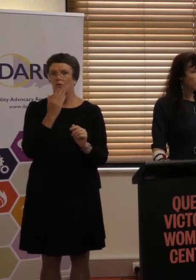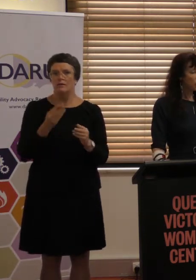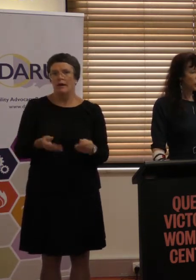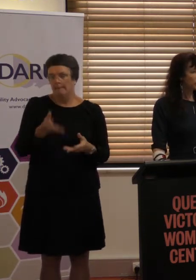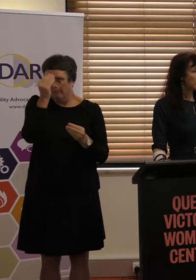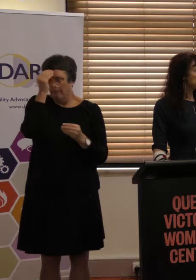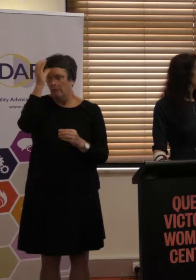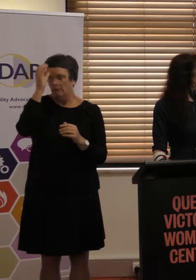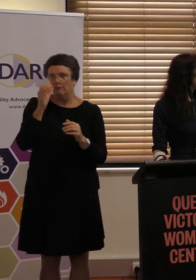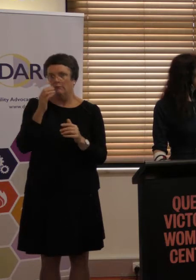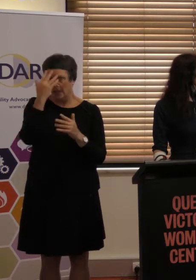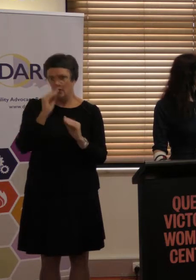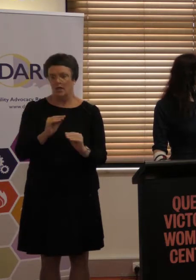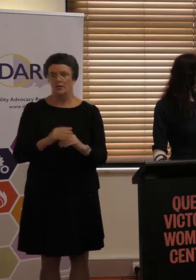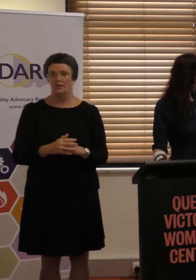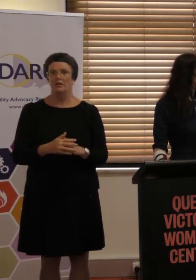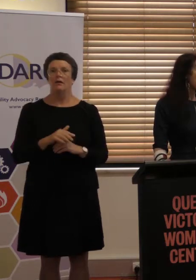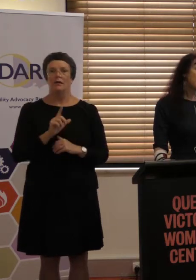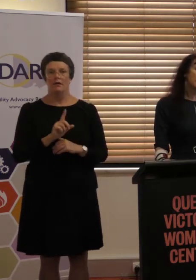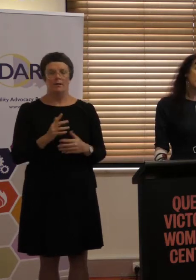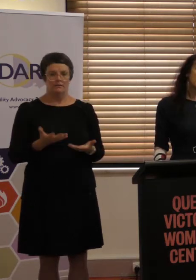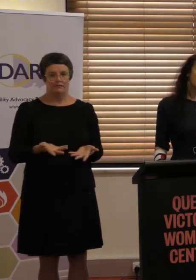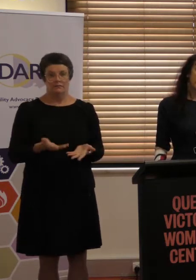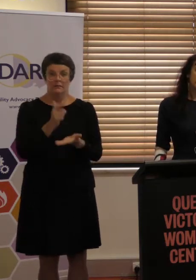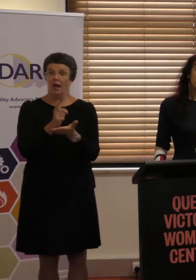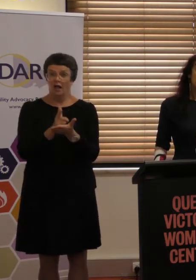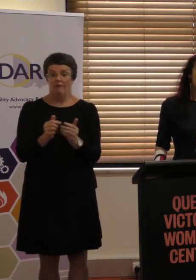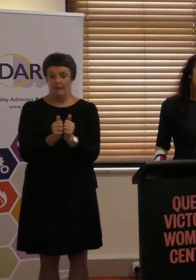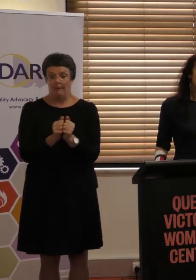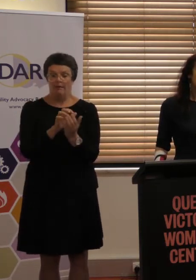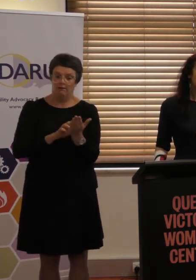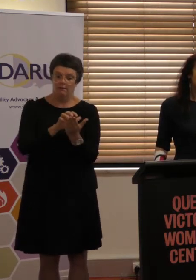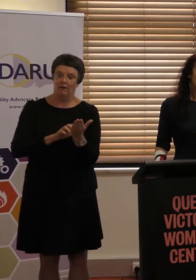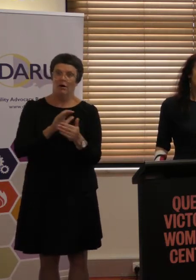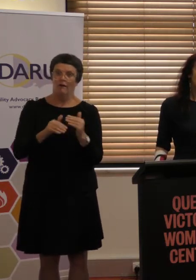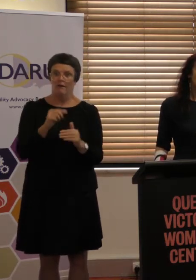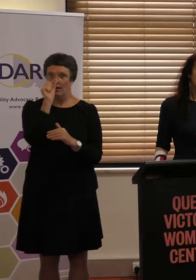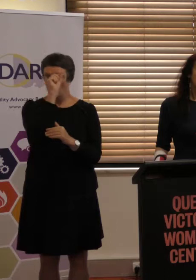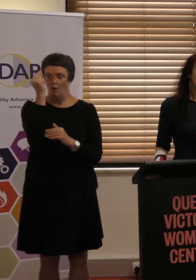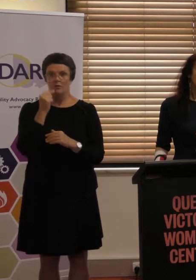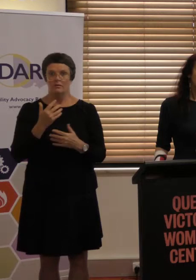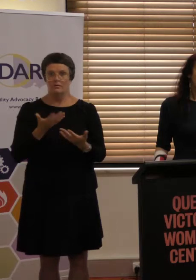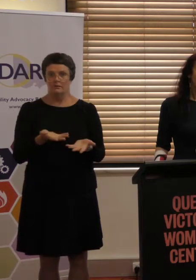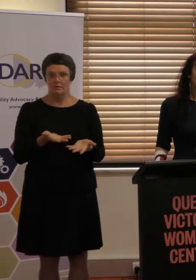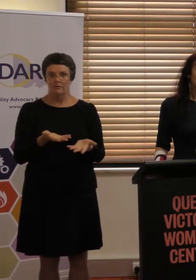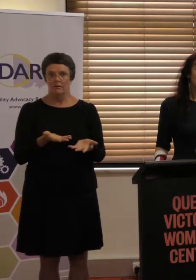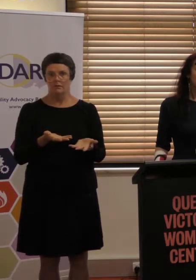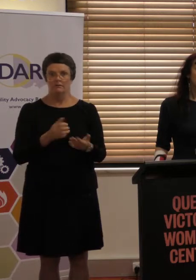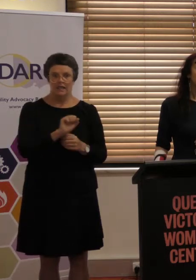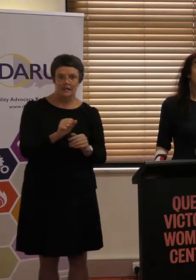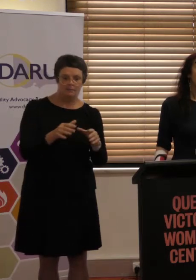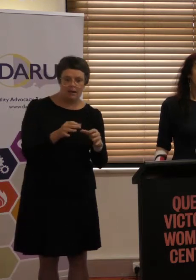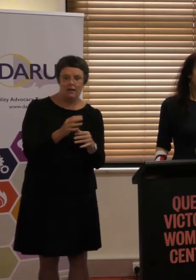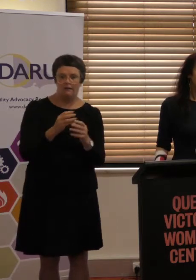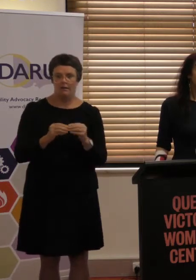of paperwork surrounding those goals, but the fact that he didn't meet any communication goals in terms